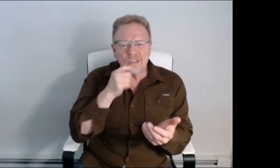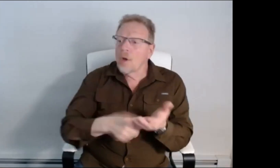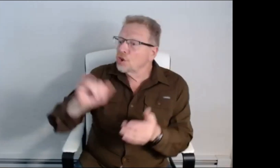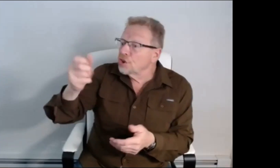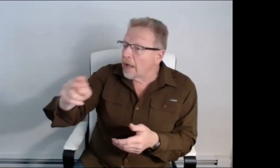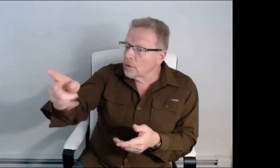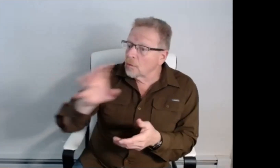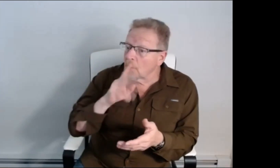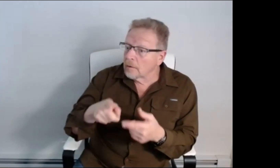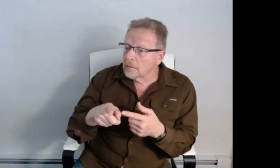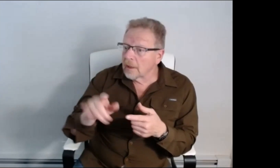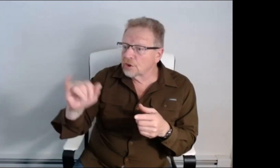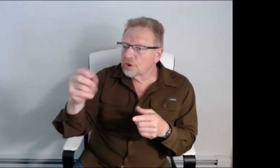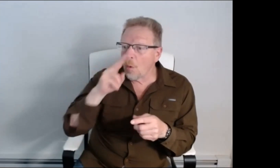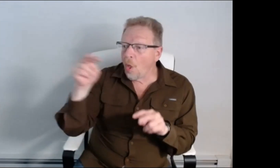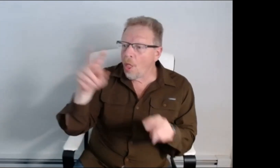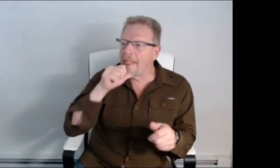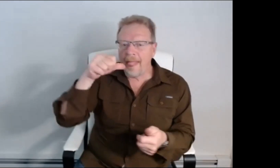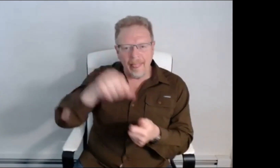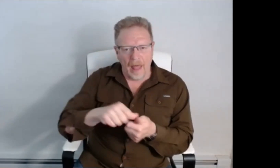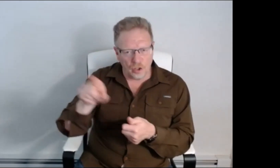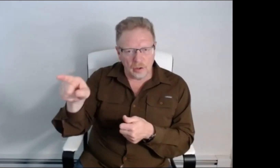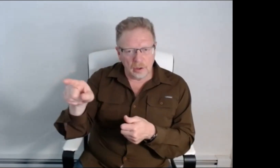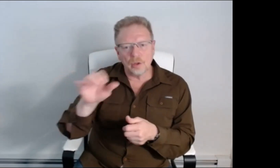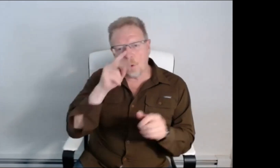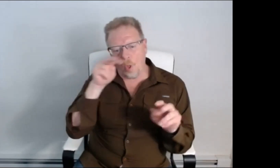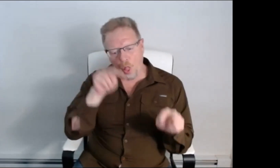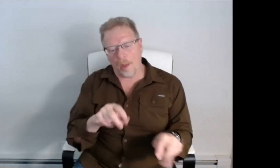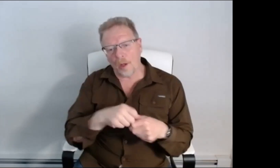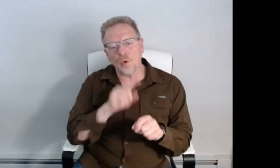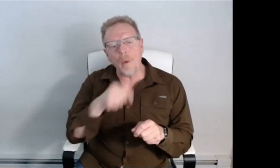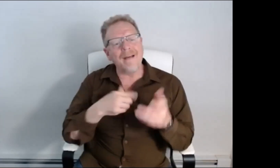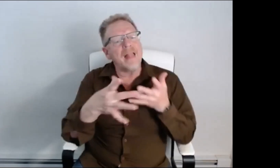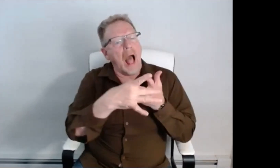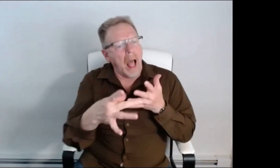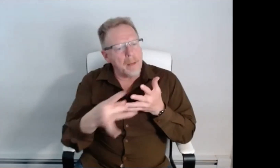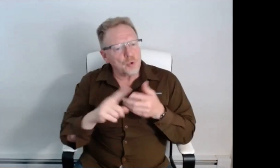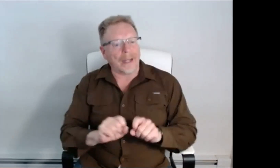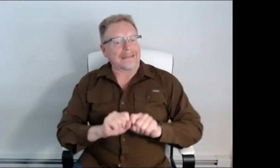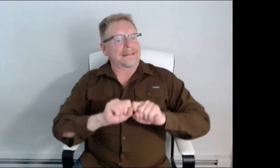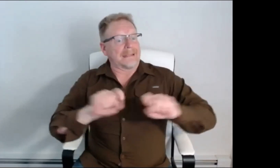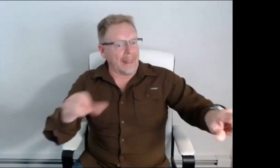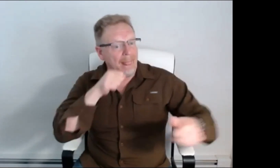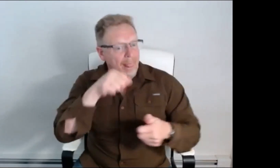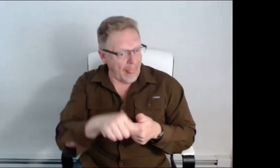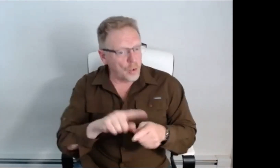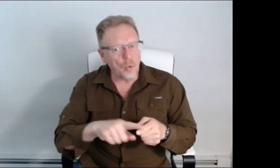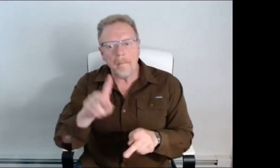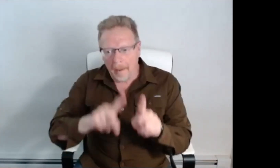is going to look at the letter so that we have the option to send out the letter to people, and we will review it